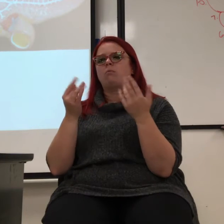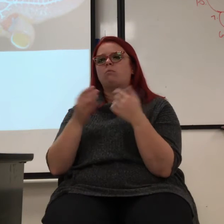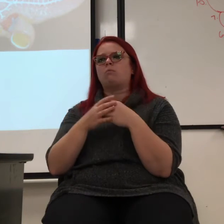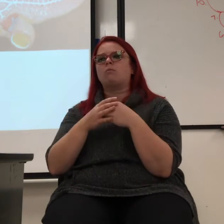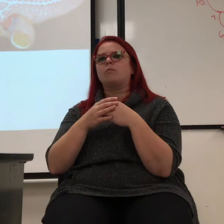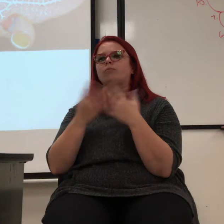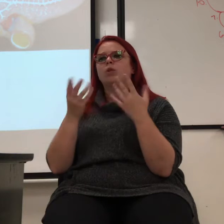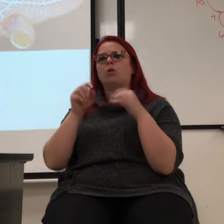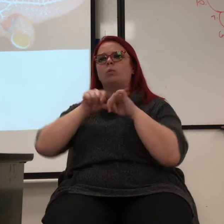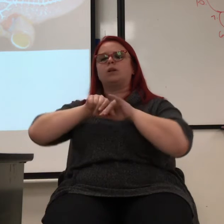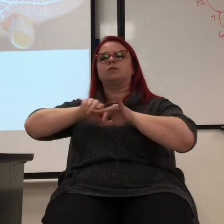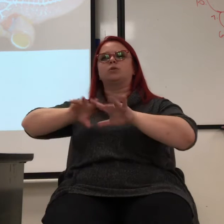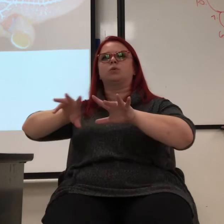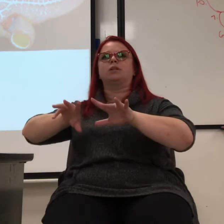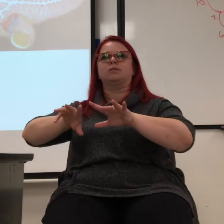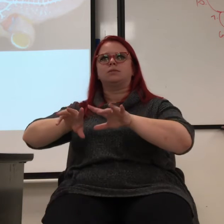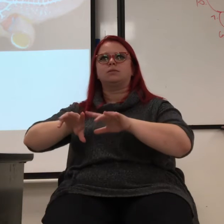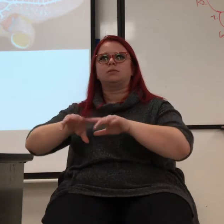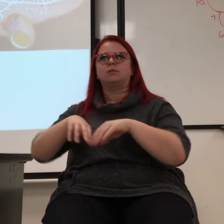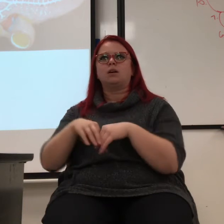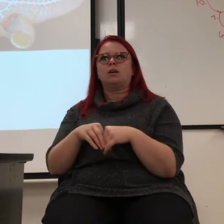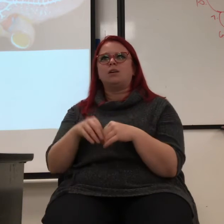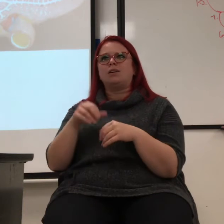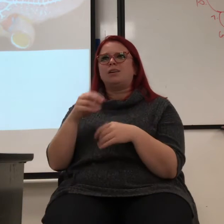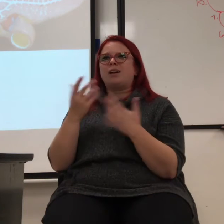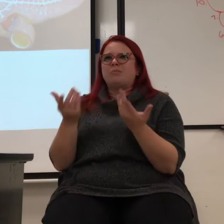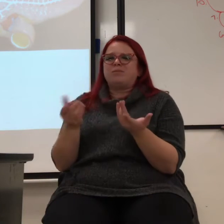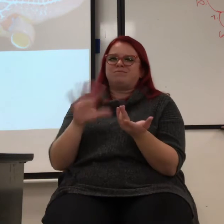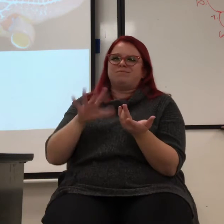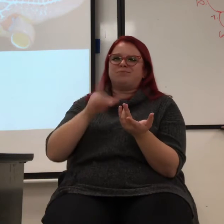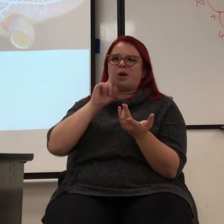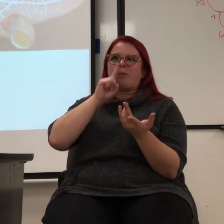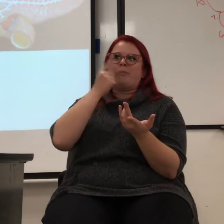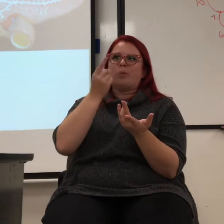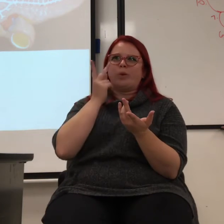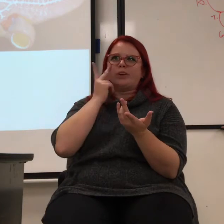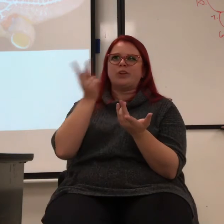what it secretes. It's not much to look at anatomically.